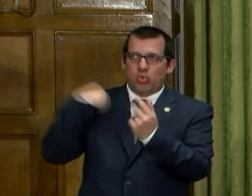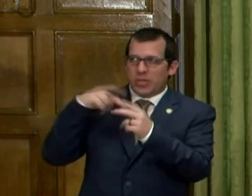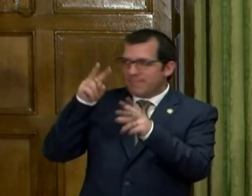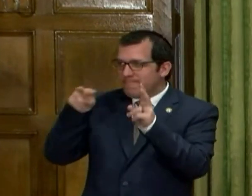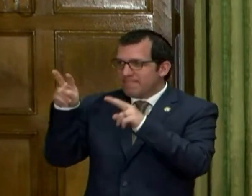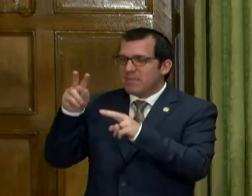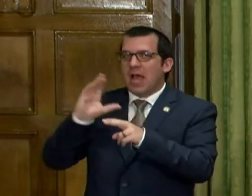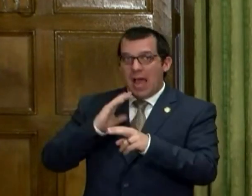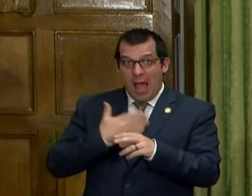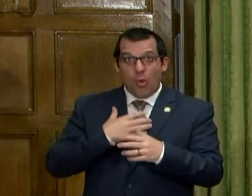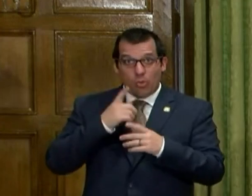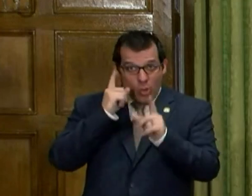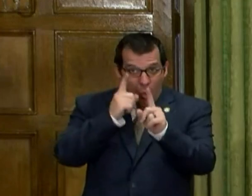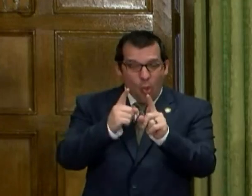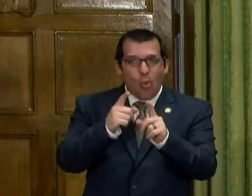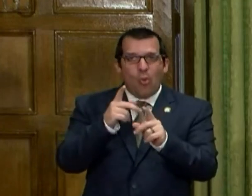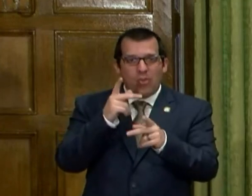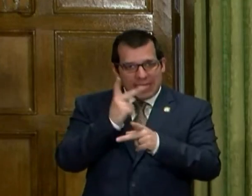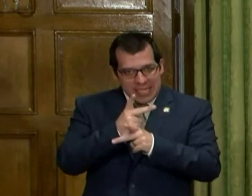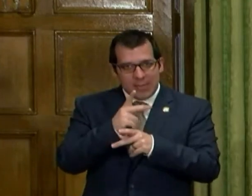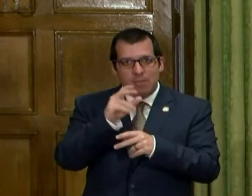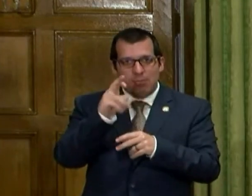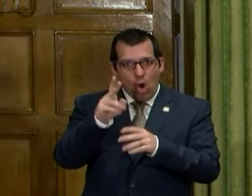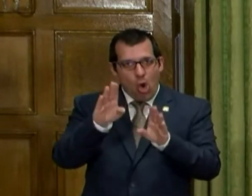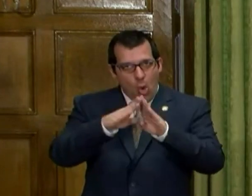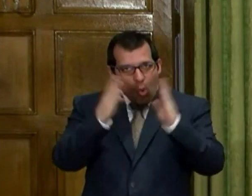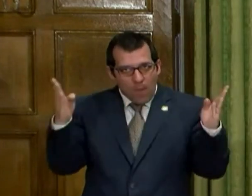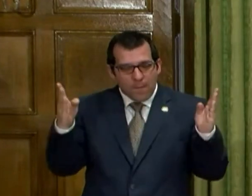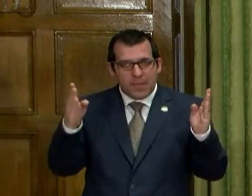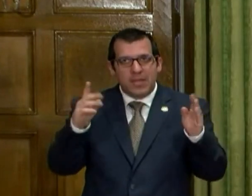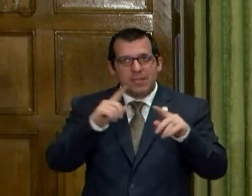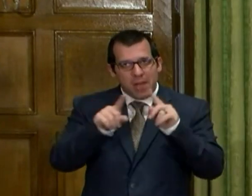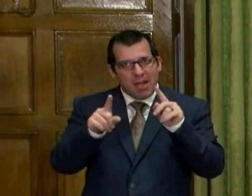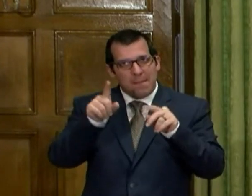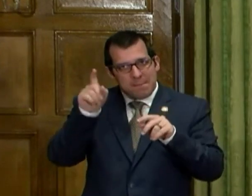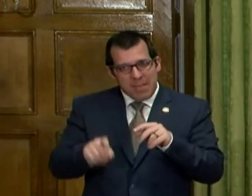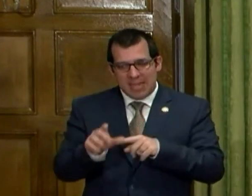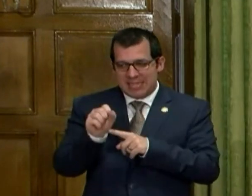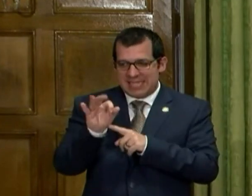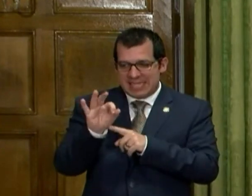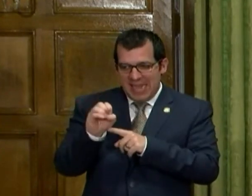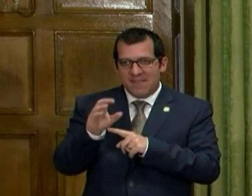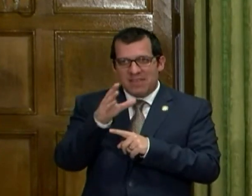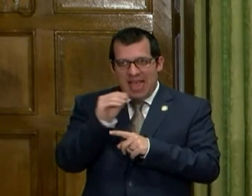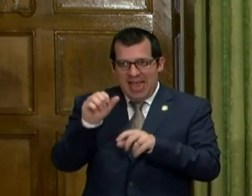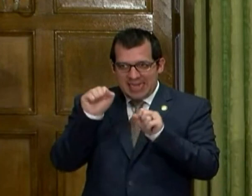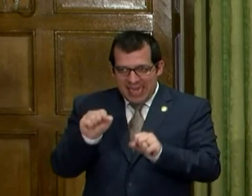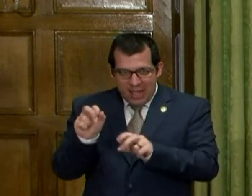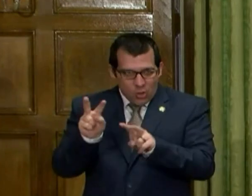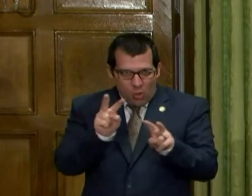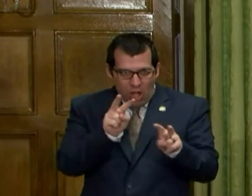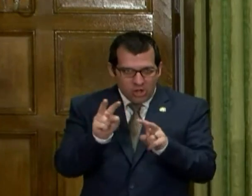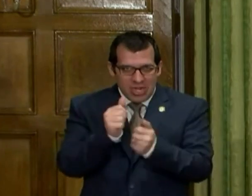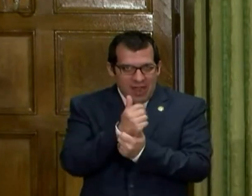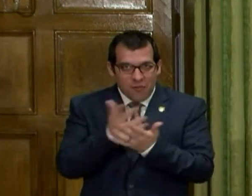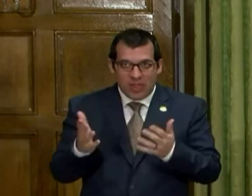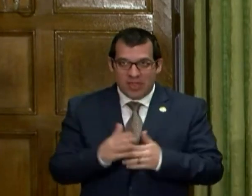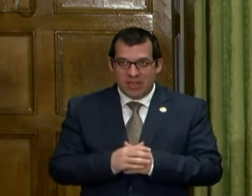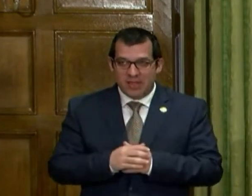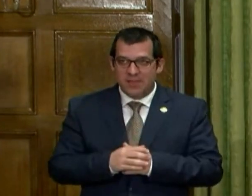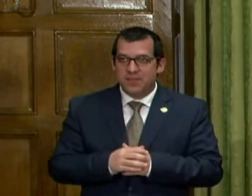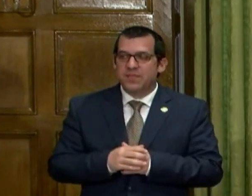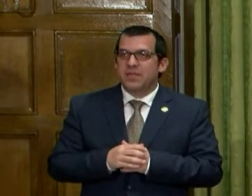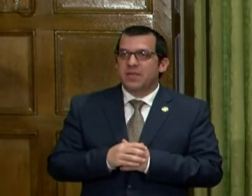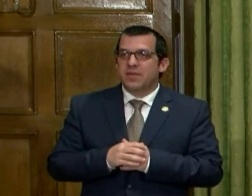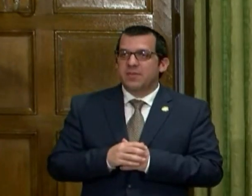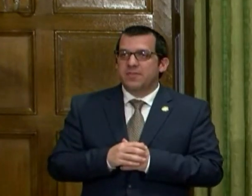keep state parks open, but only where it is safe and manageable to do so. On this